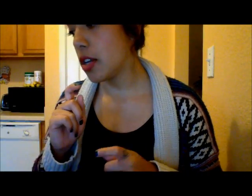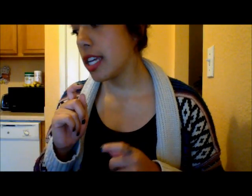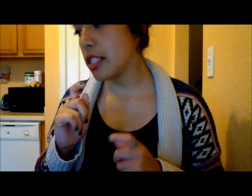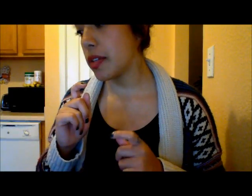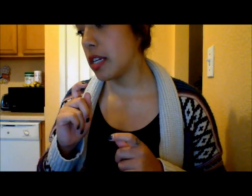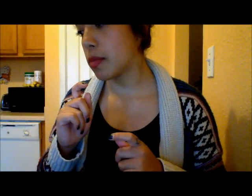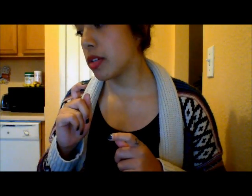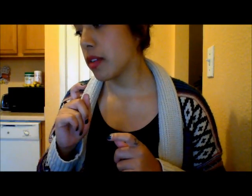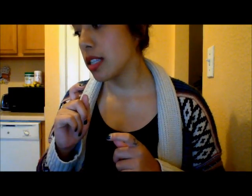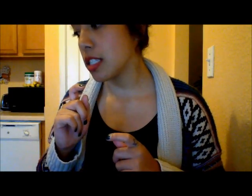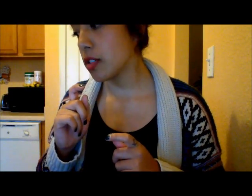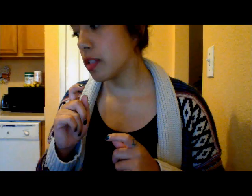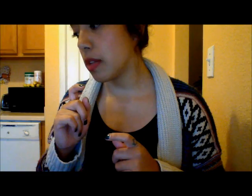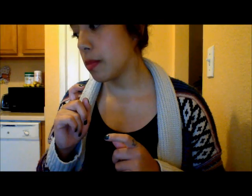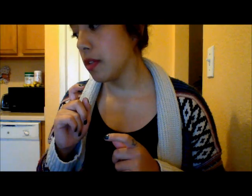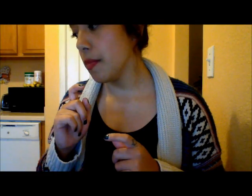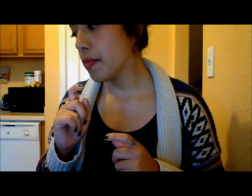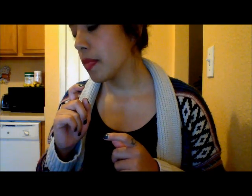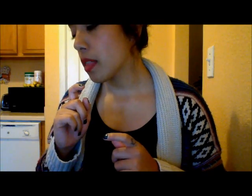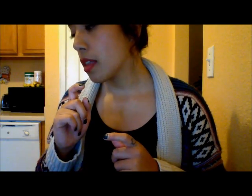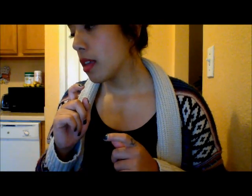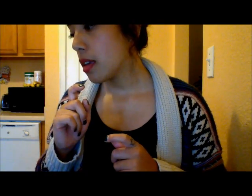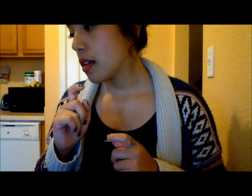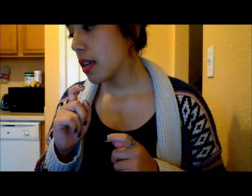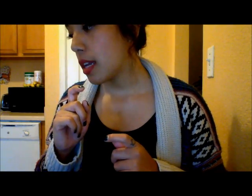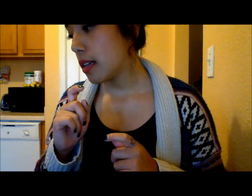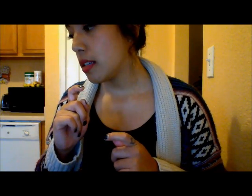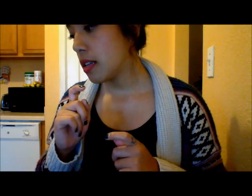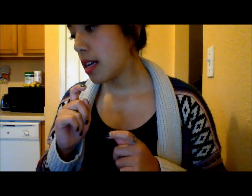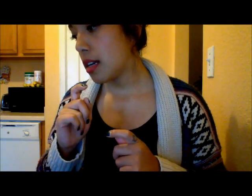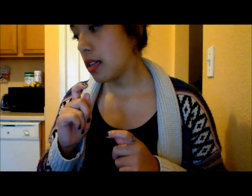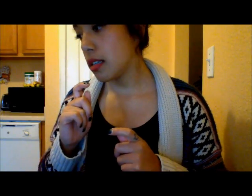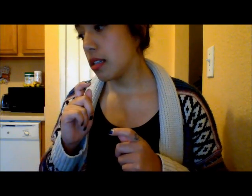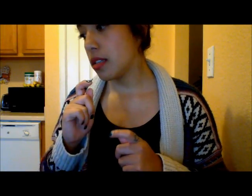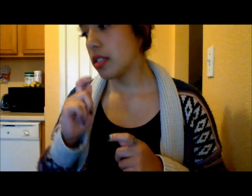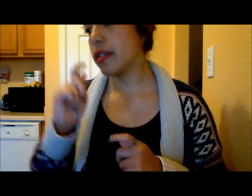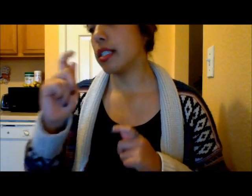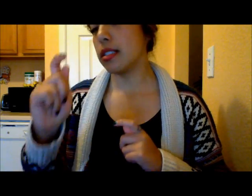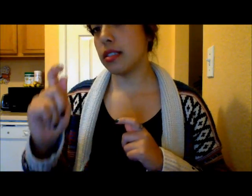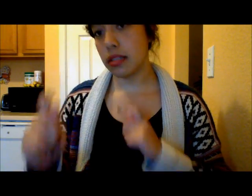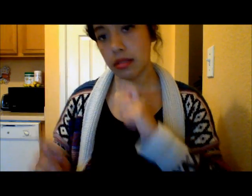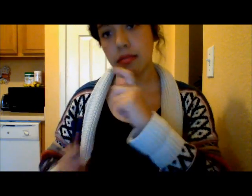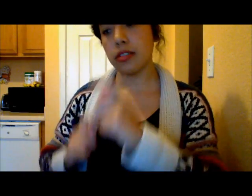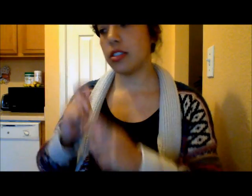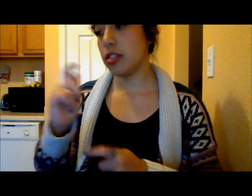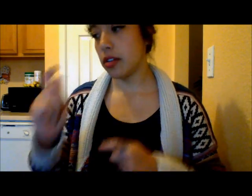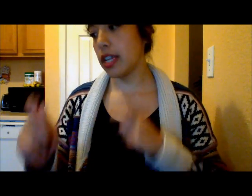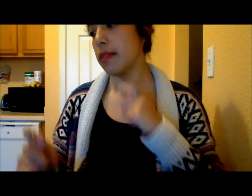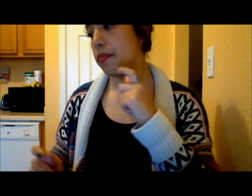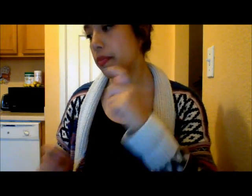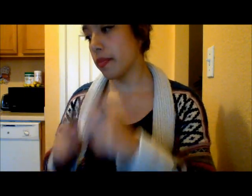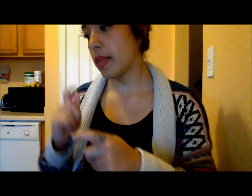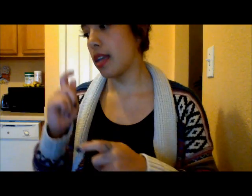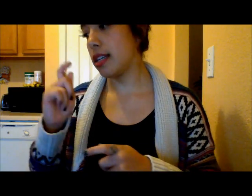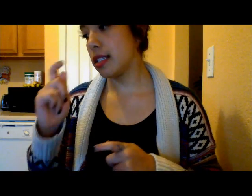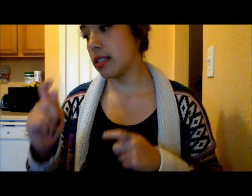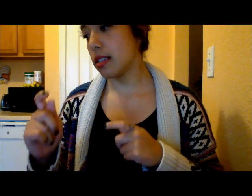donate to a number of causes or to people. Okay, so it's to donate, and it's